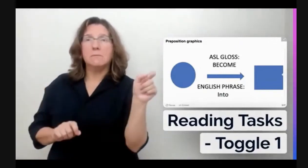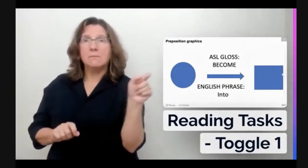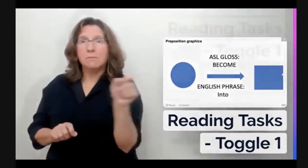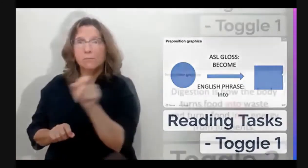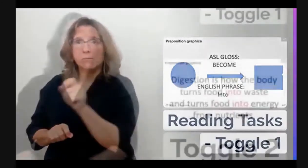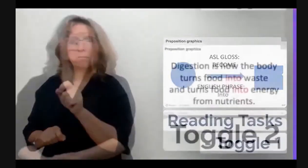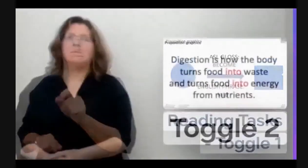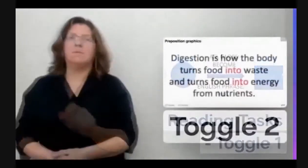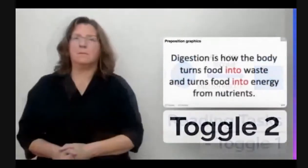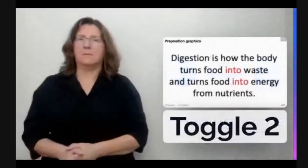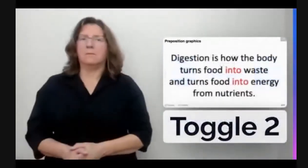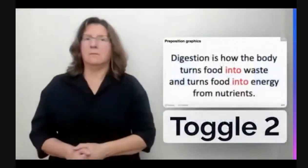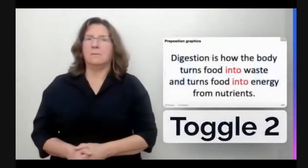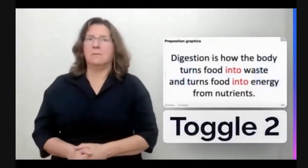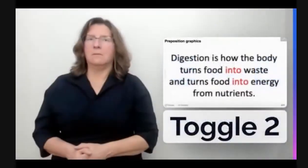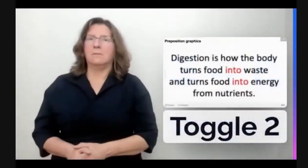sentences.